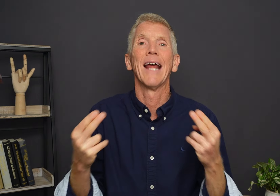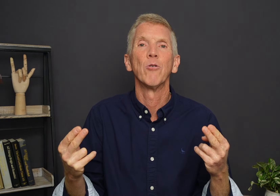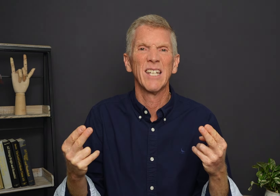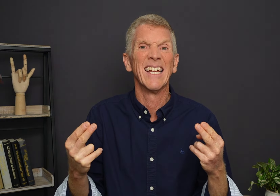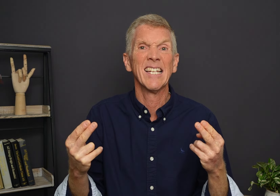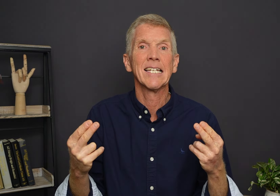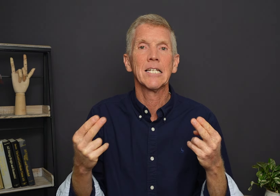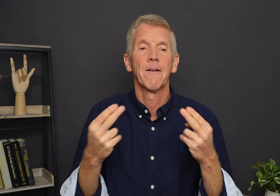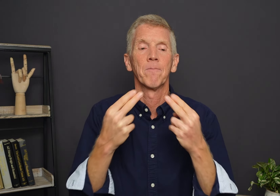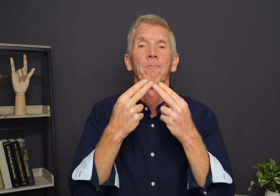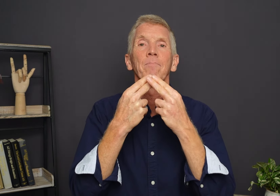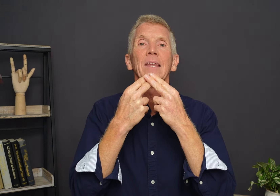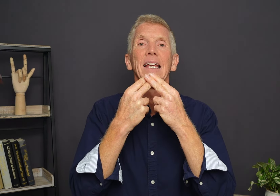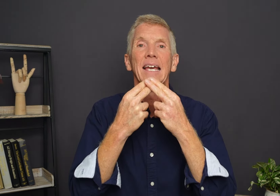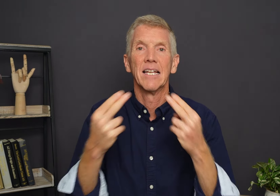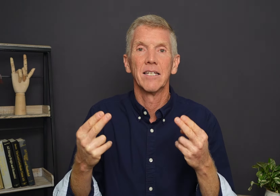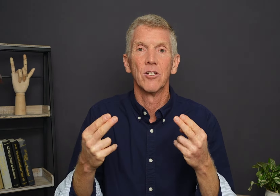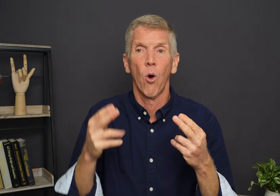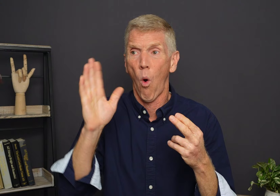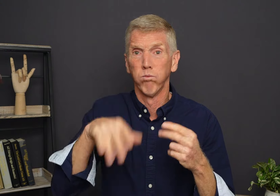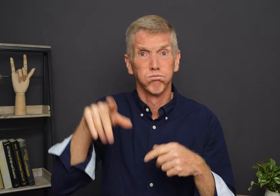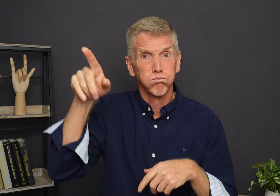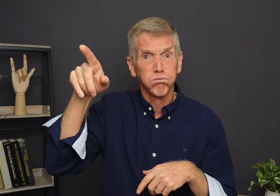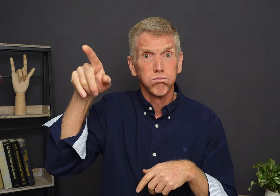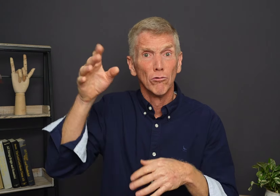pronounced innocent. Innocent. So